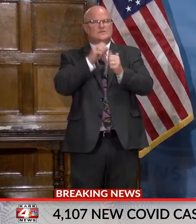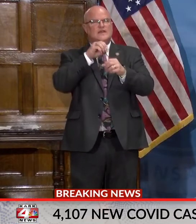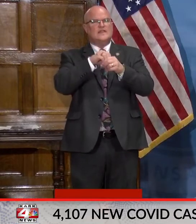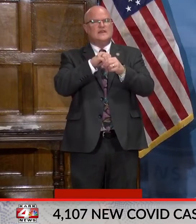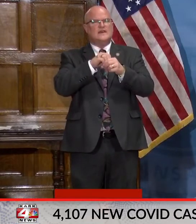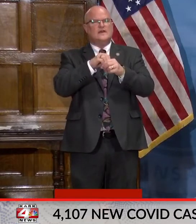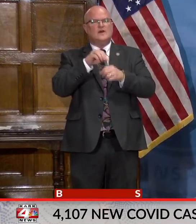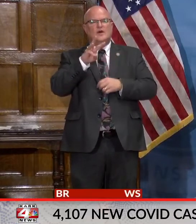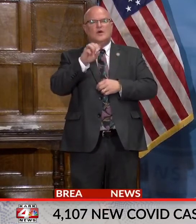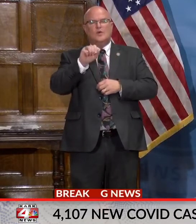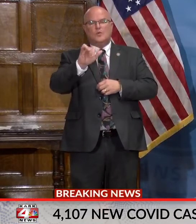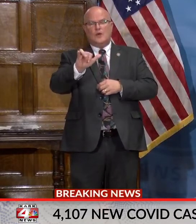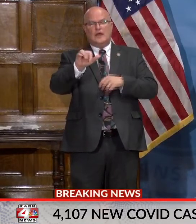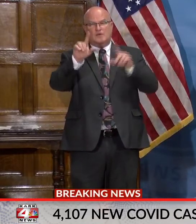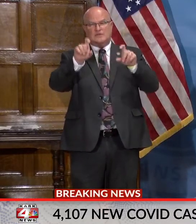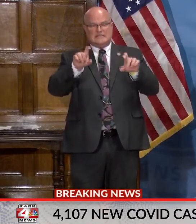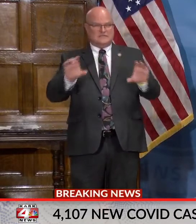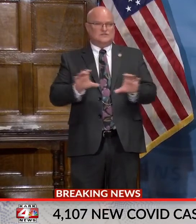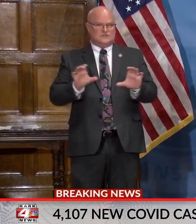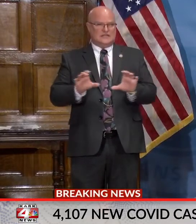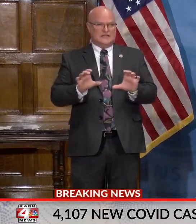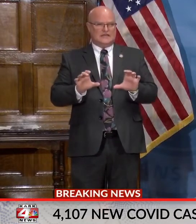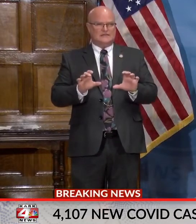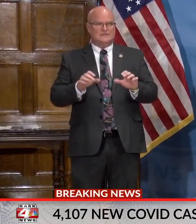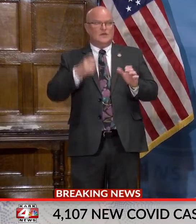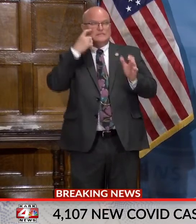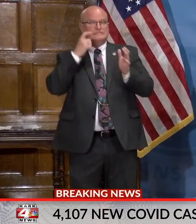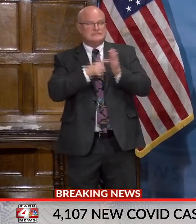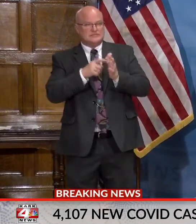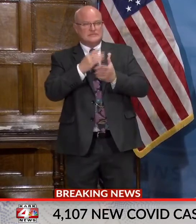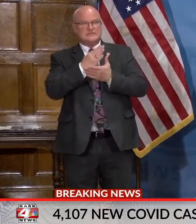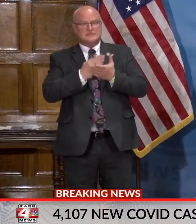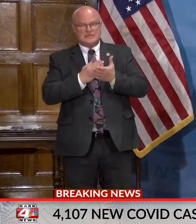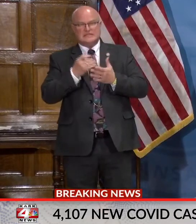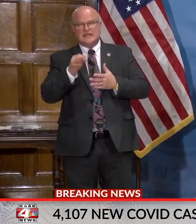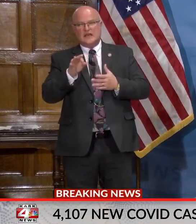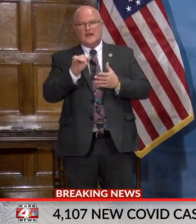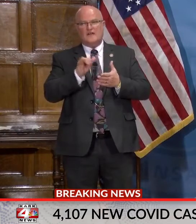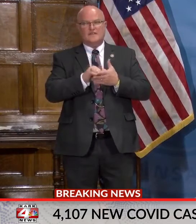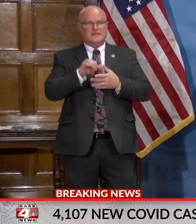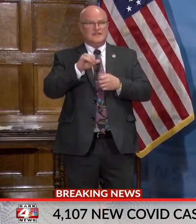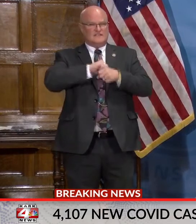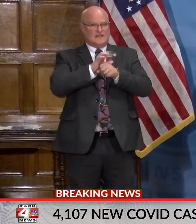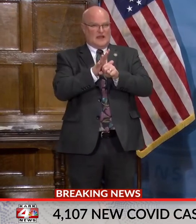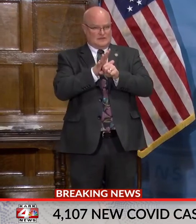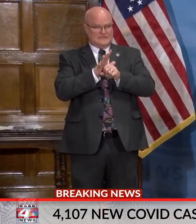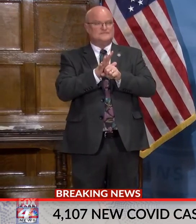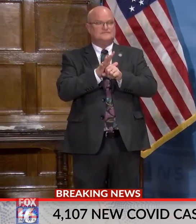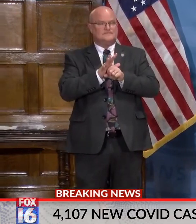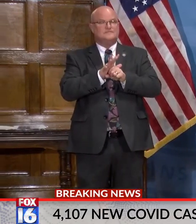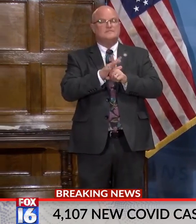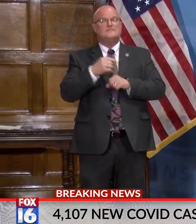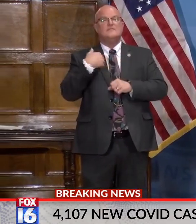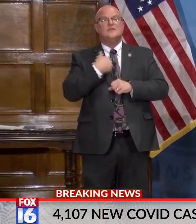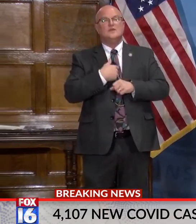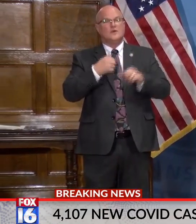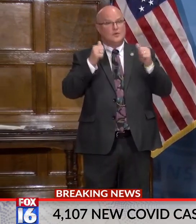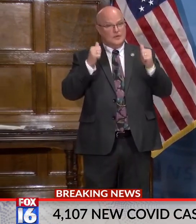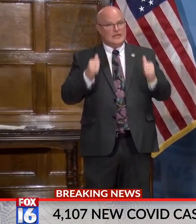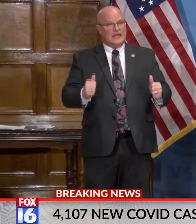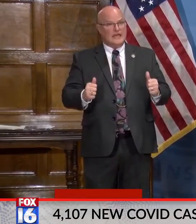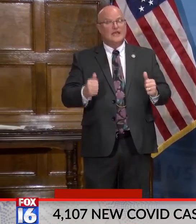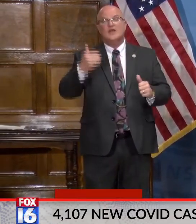way the tests are done. So we amplify different pieces of the virus, and we